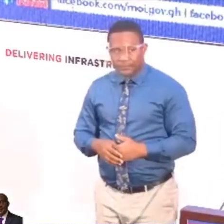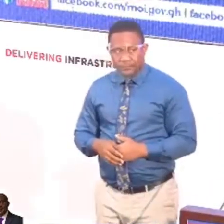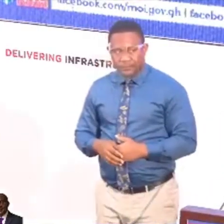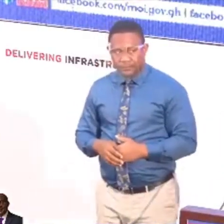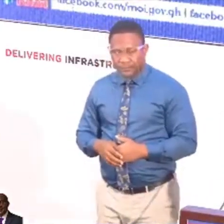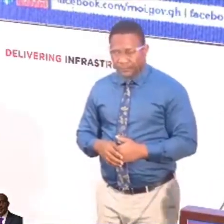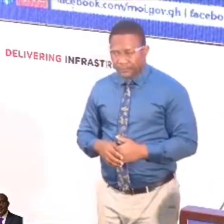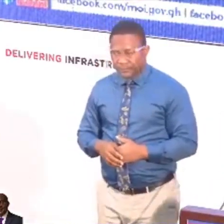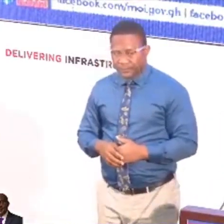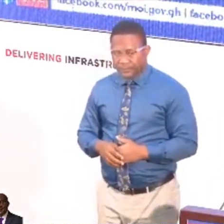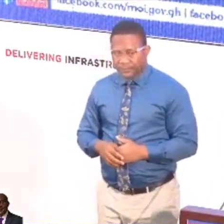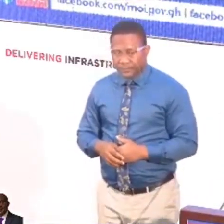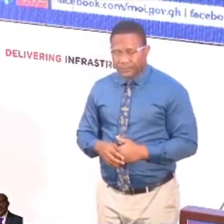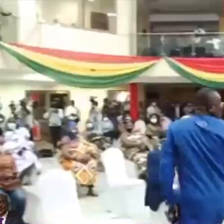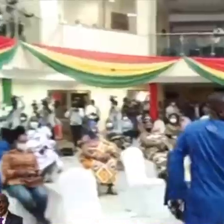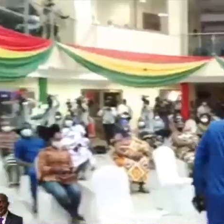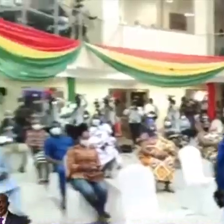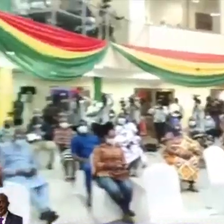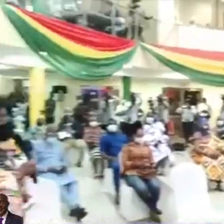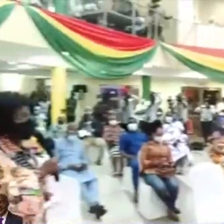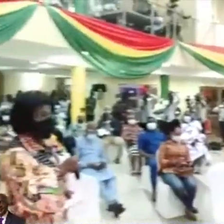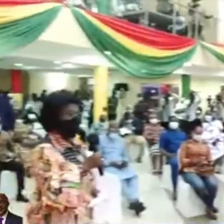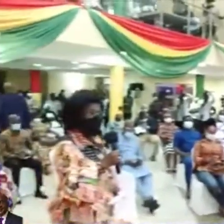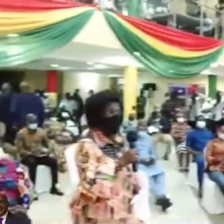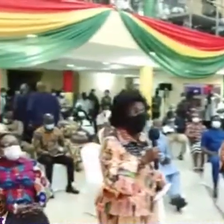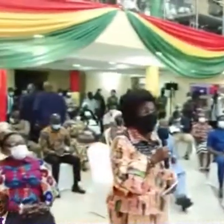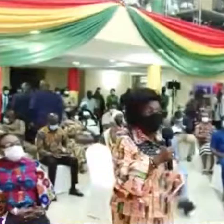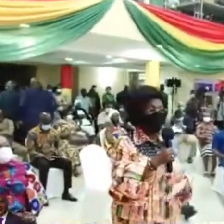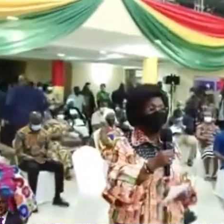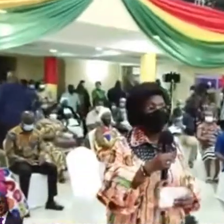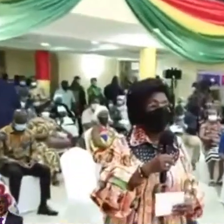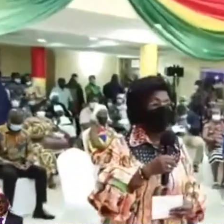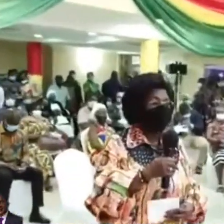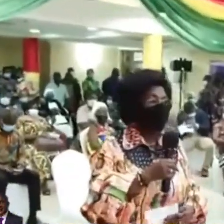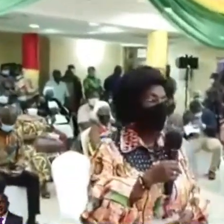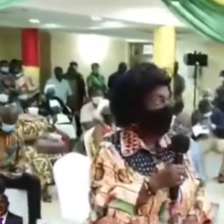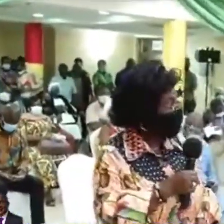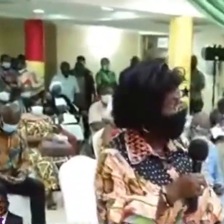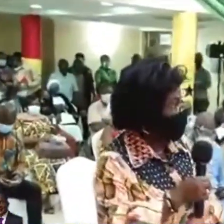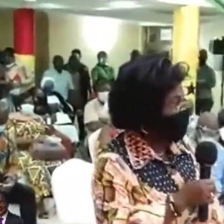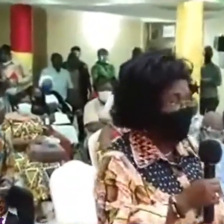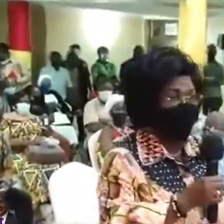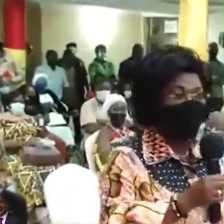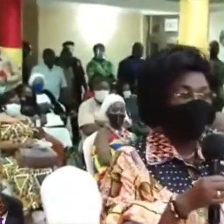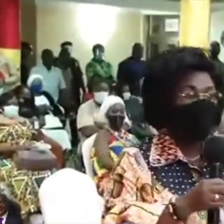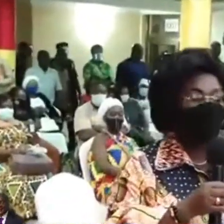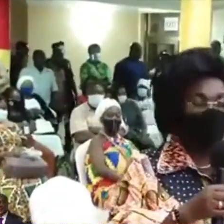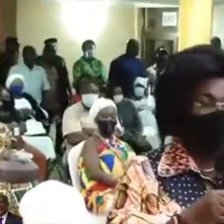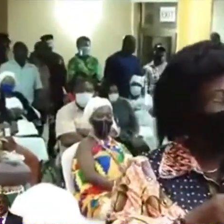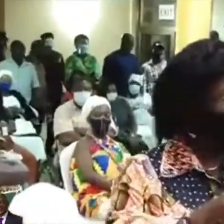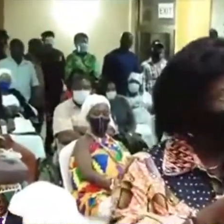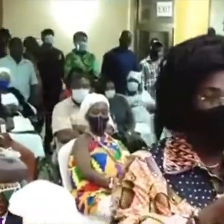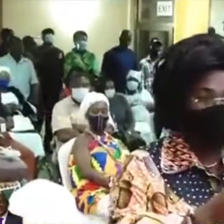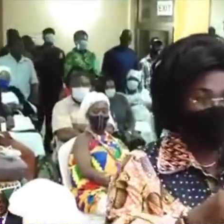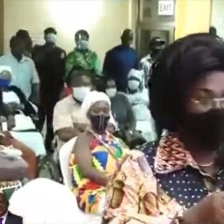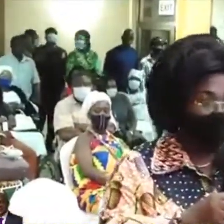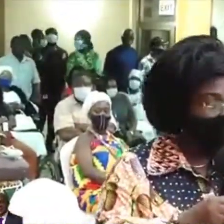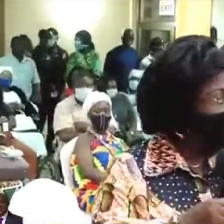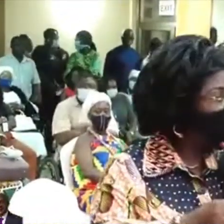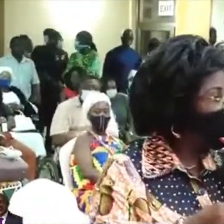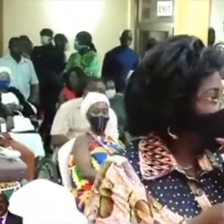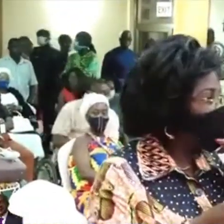Thank you. Of the 250 institutional toilets that we have